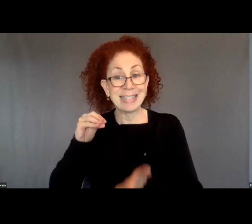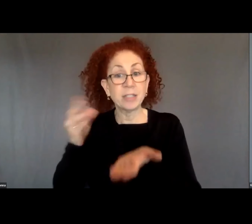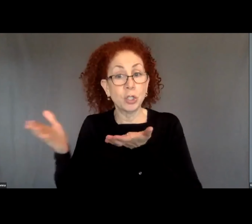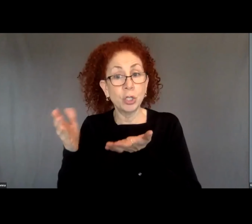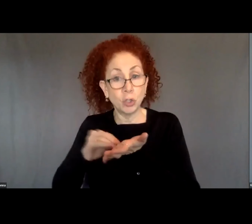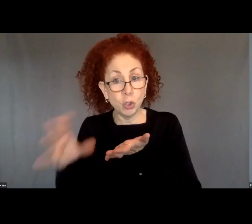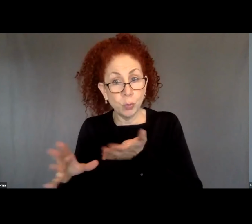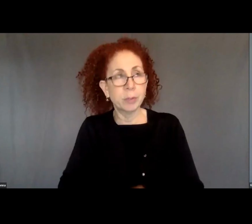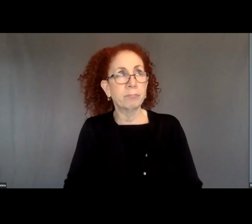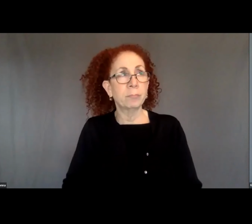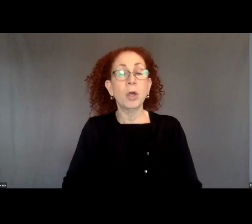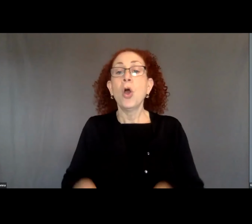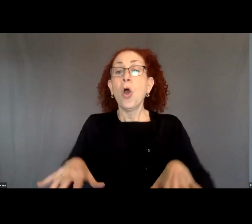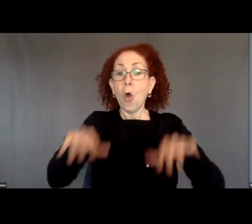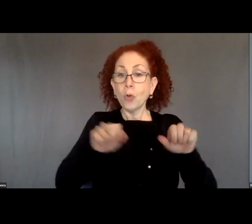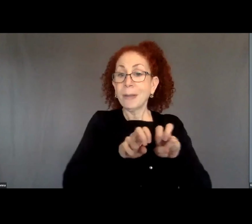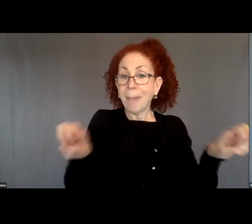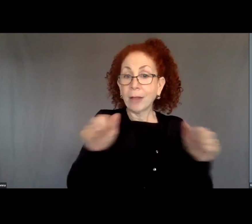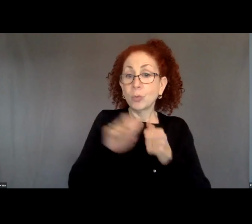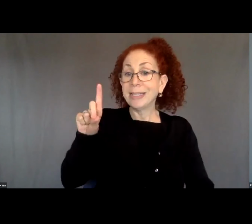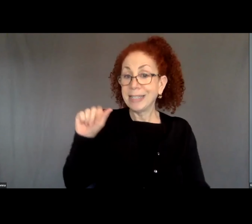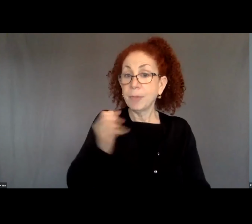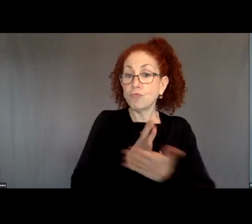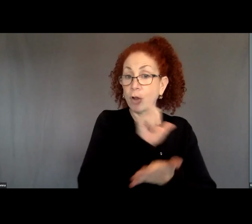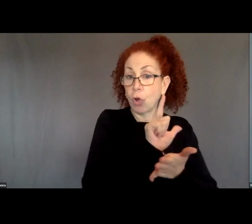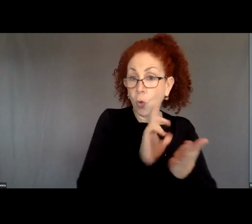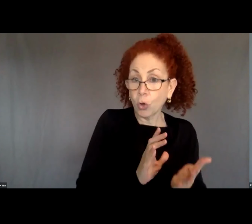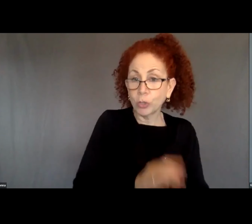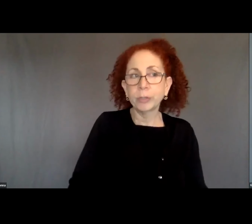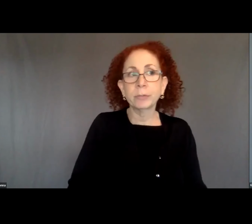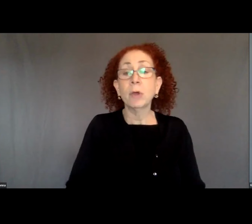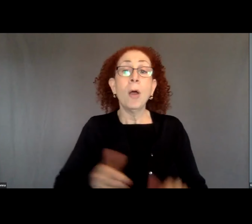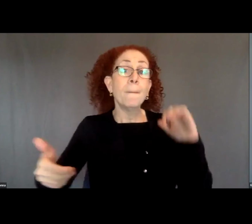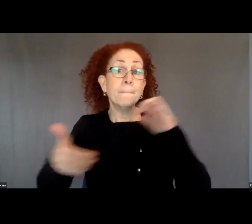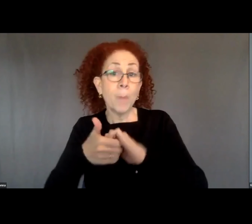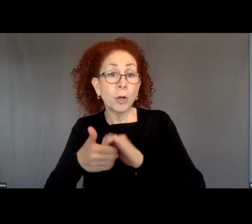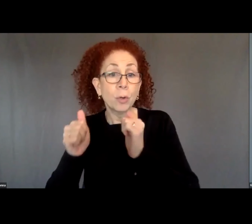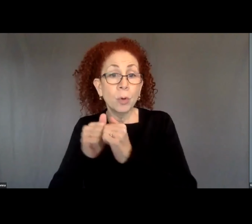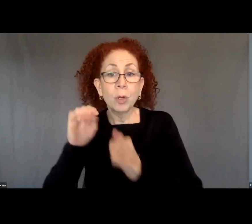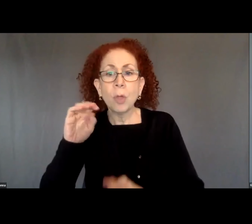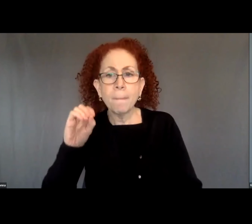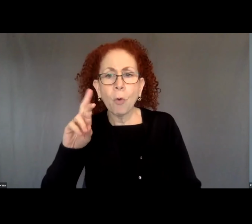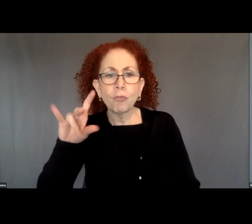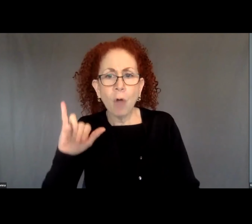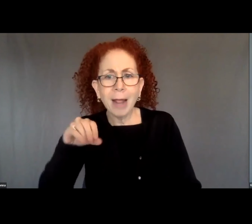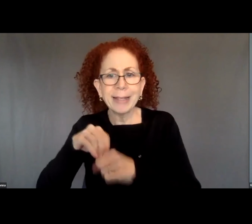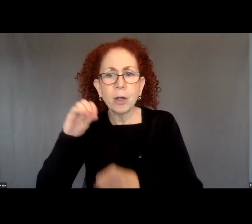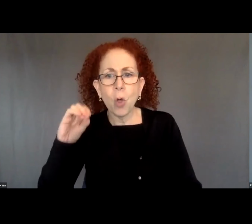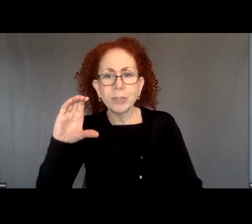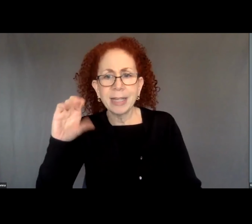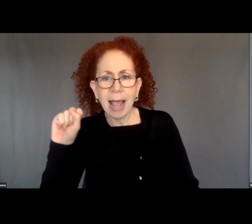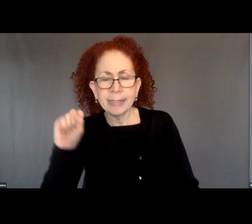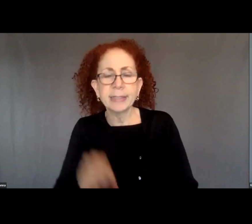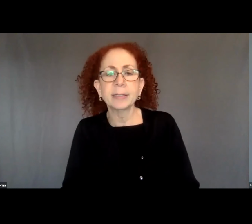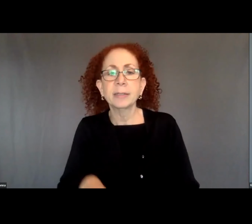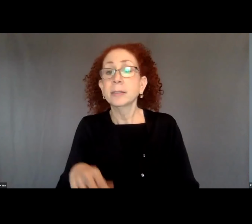hosted panels with disability rights lawyers. We have formed a partnership with Mo Riley in OCS in